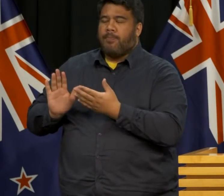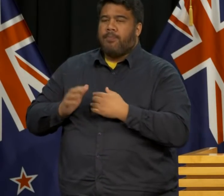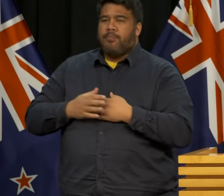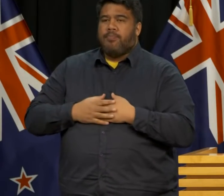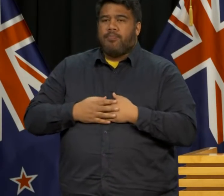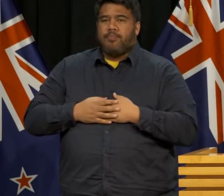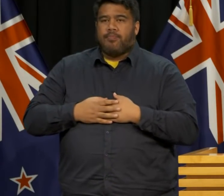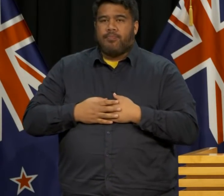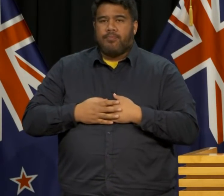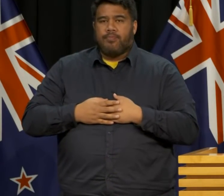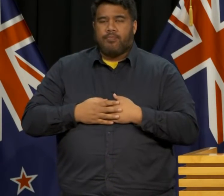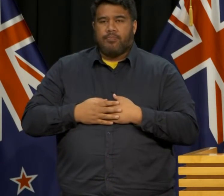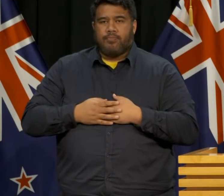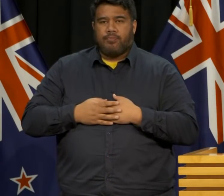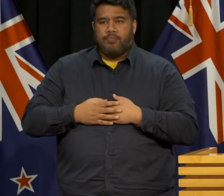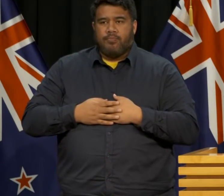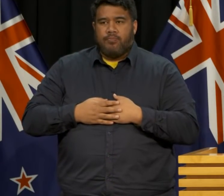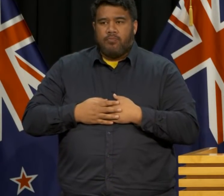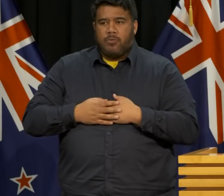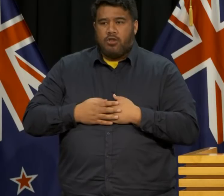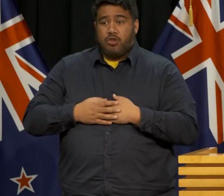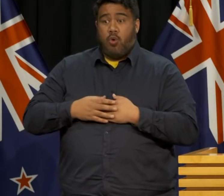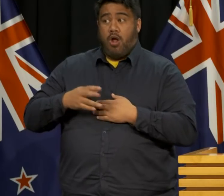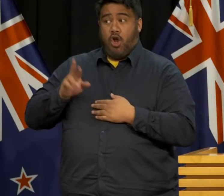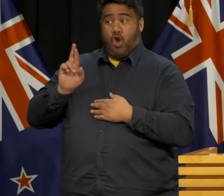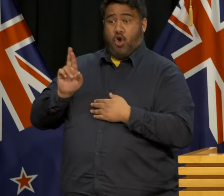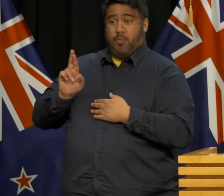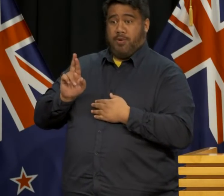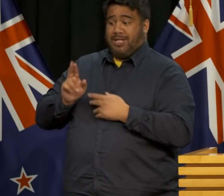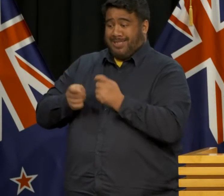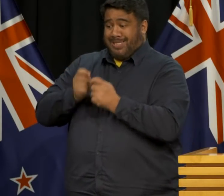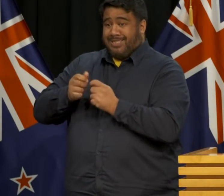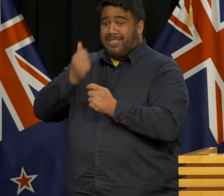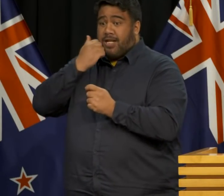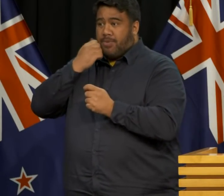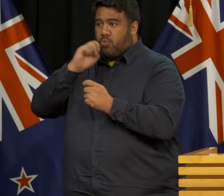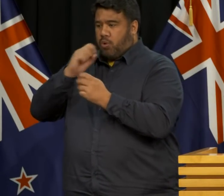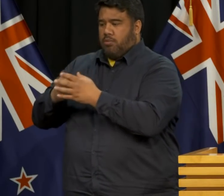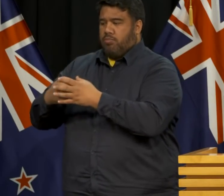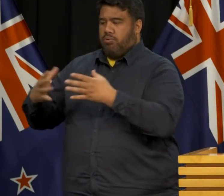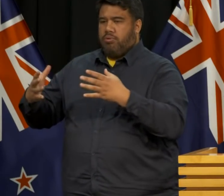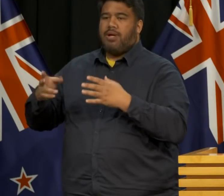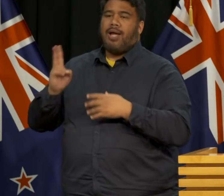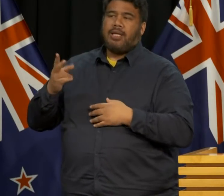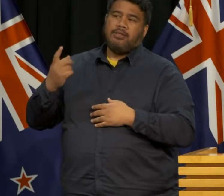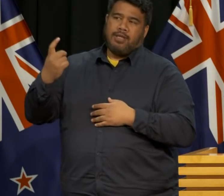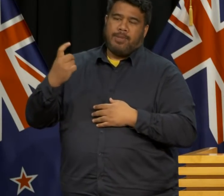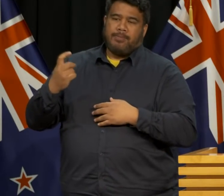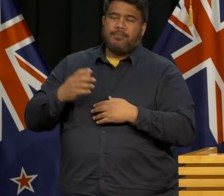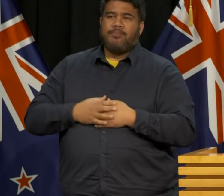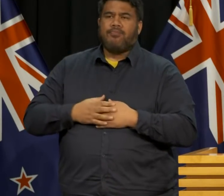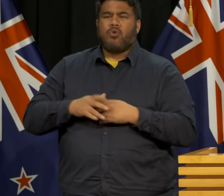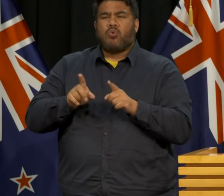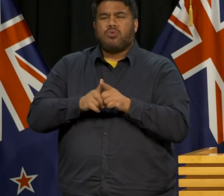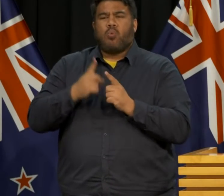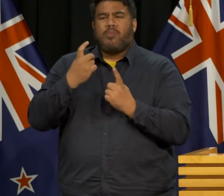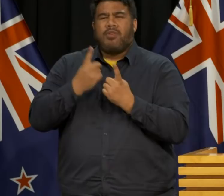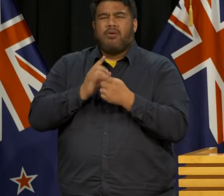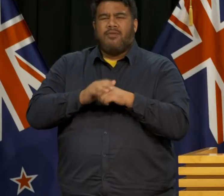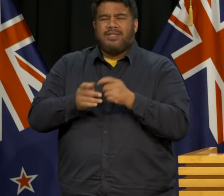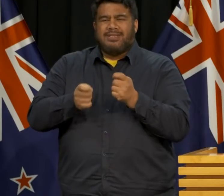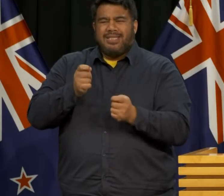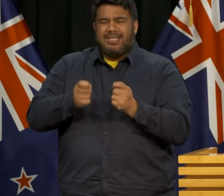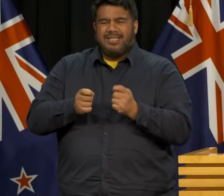now. I do expect to see those numbers climbing again. Now, I just want to say something about testing. What I'm interested in is